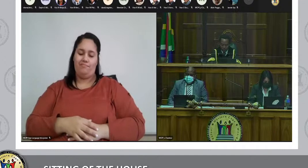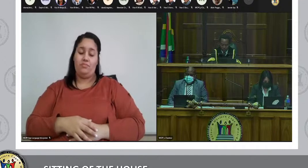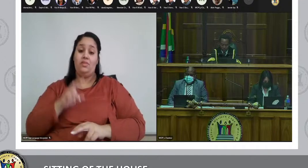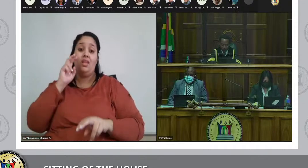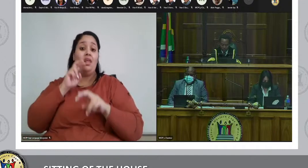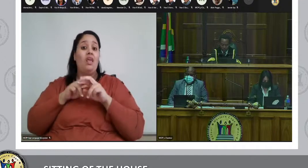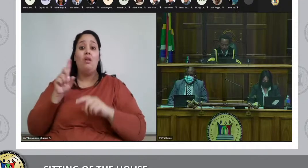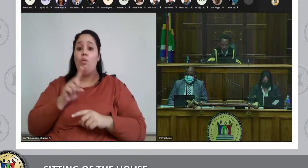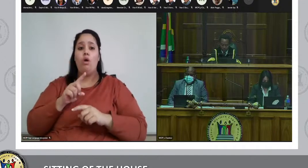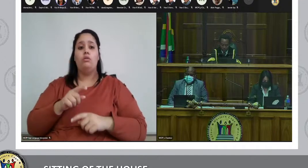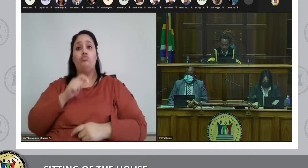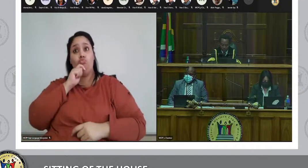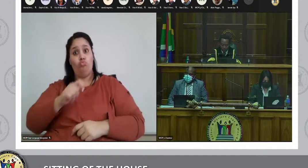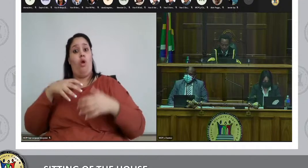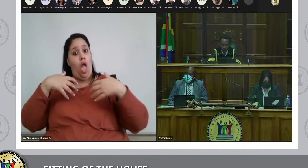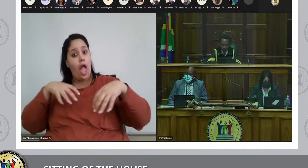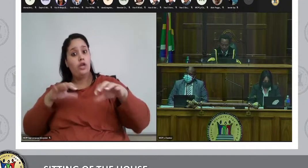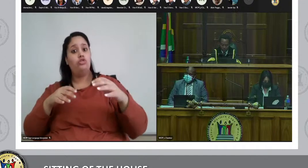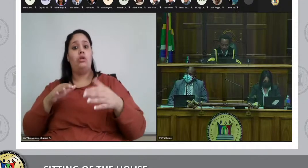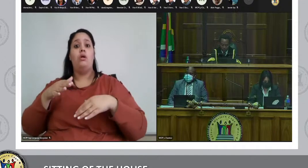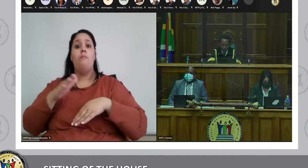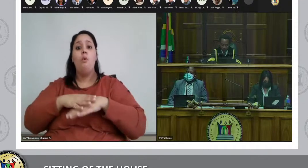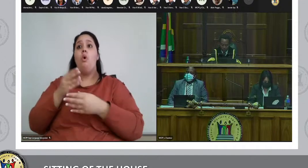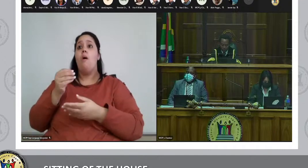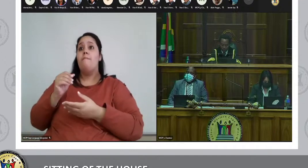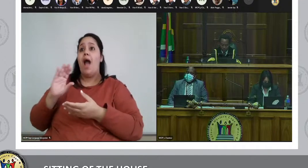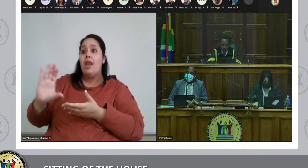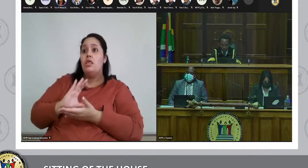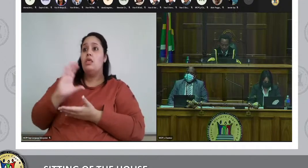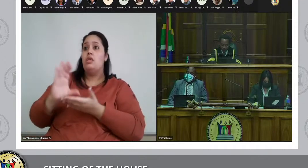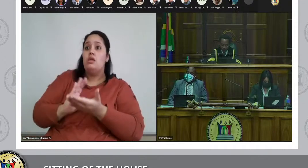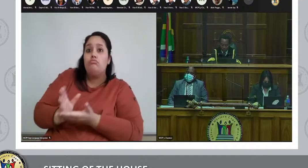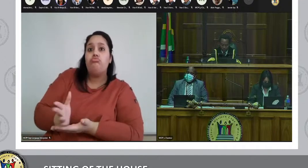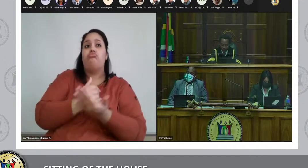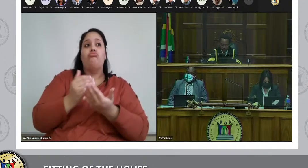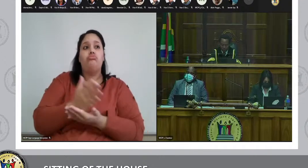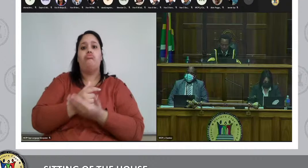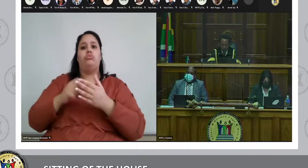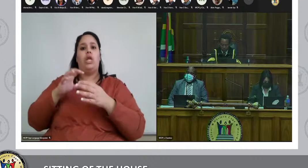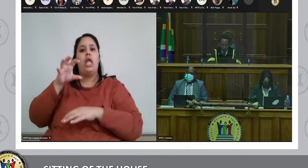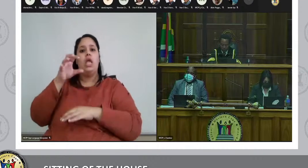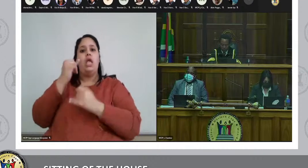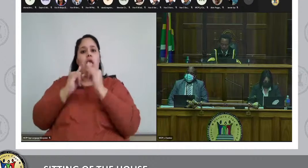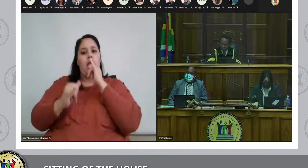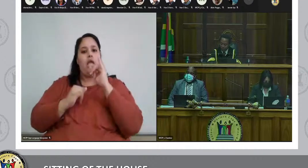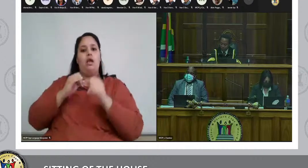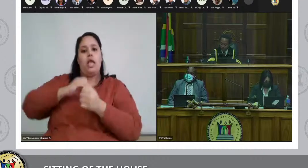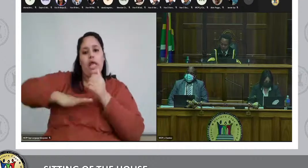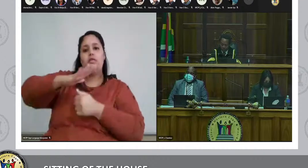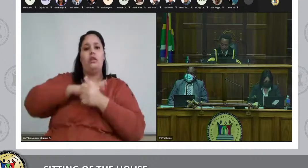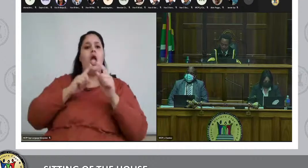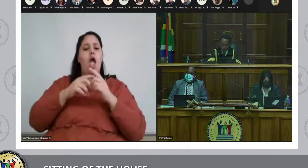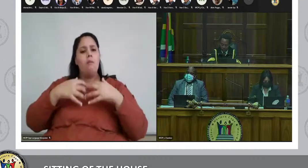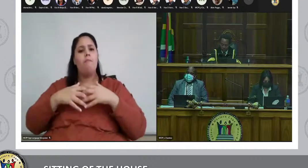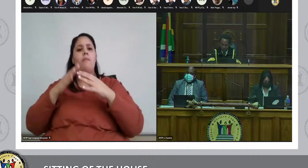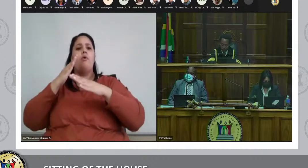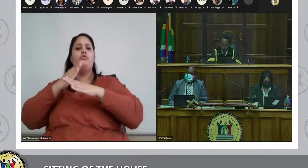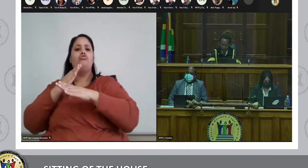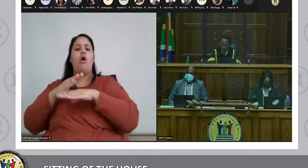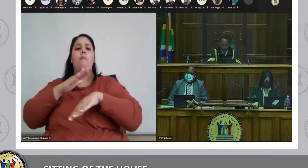real action that will generate money within the industry and also create more job opportunities for people